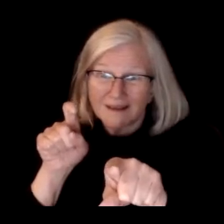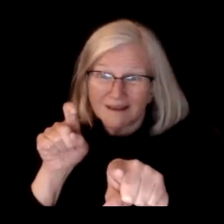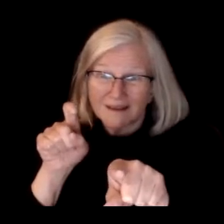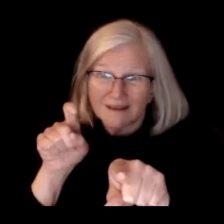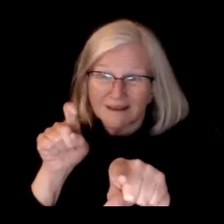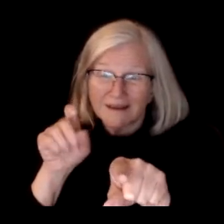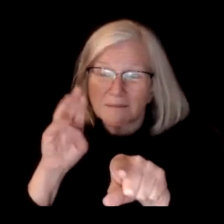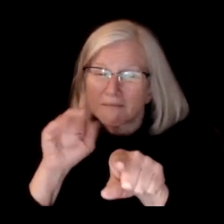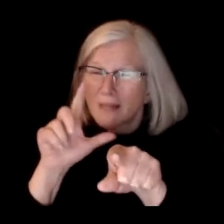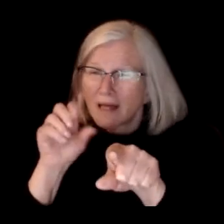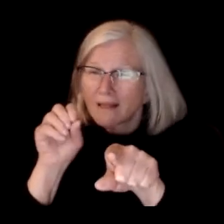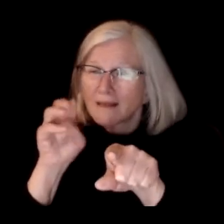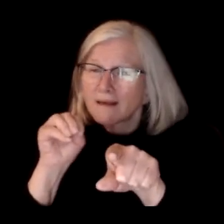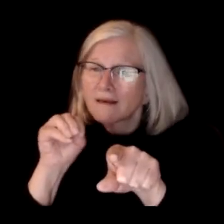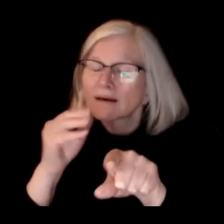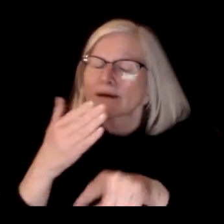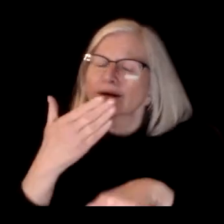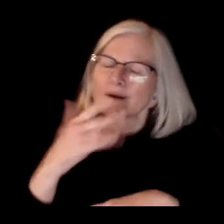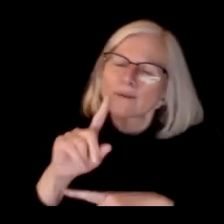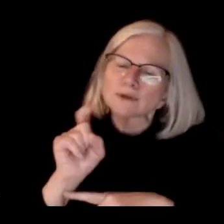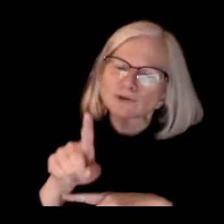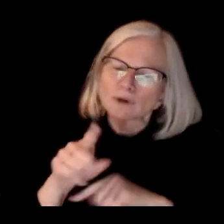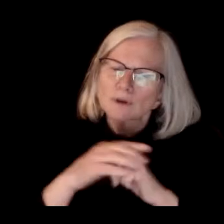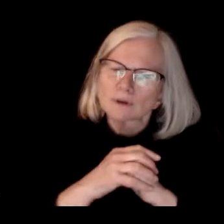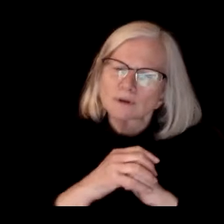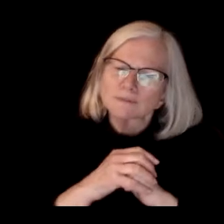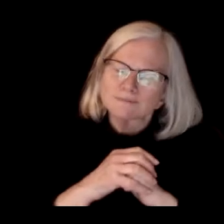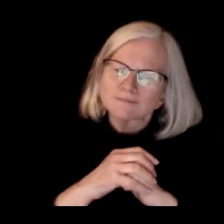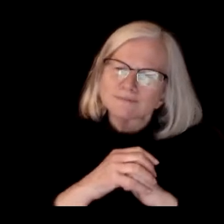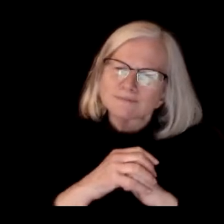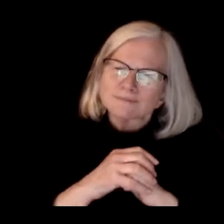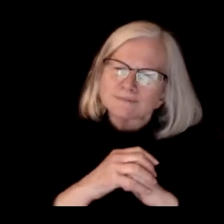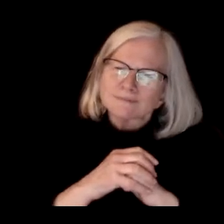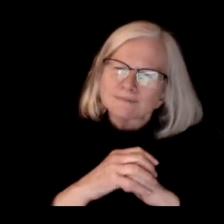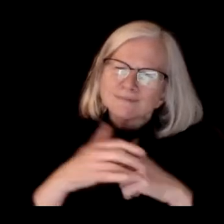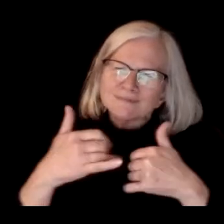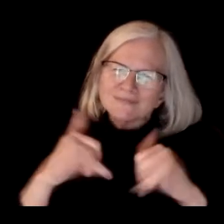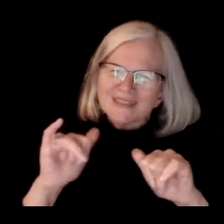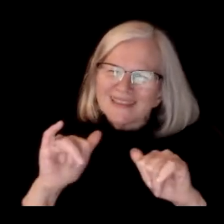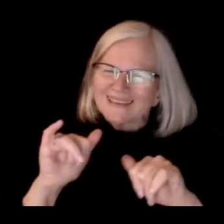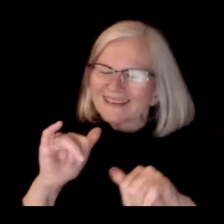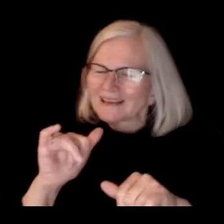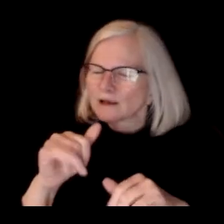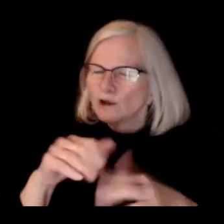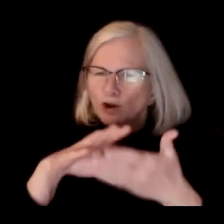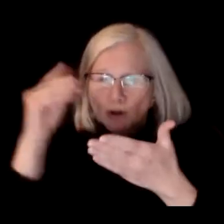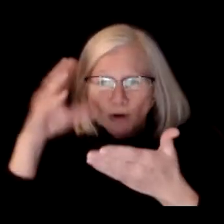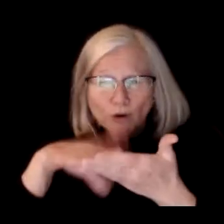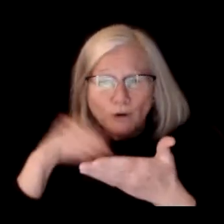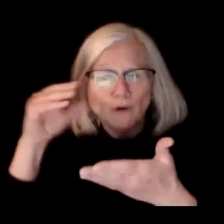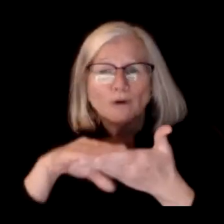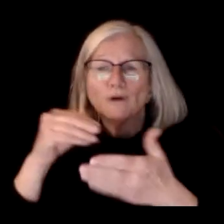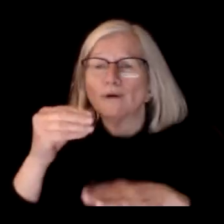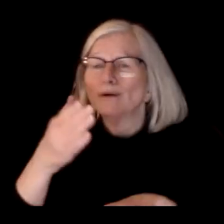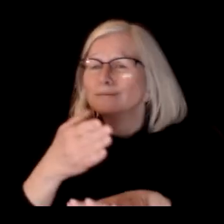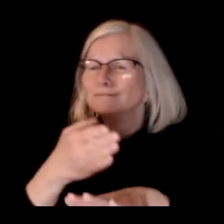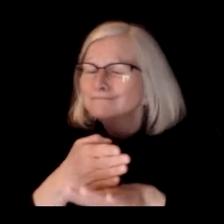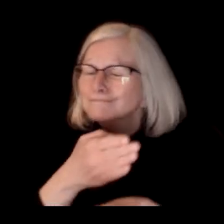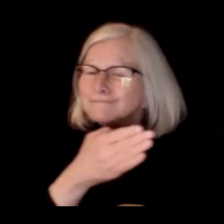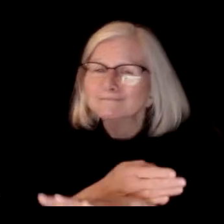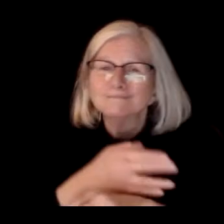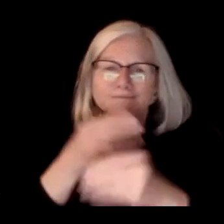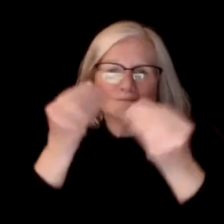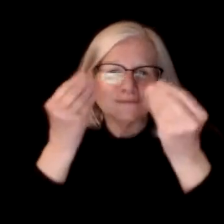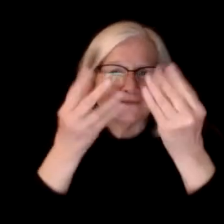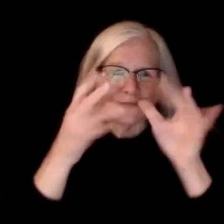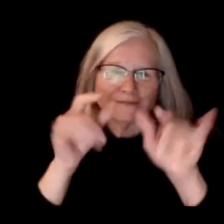vaccination and working to improve the information system in which vaccine information is entered, so that we